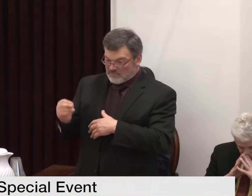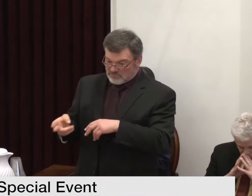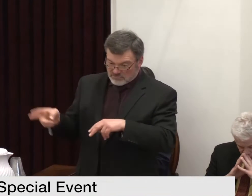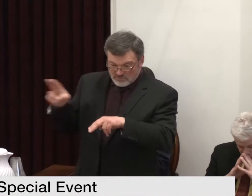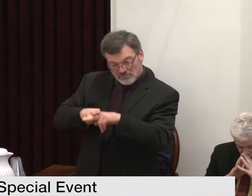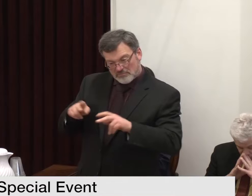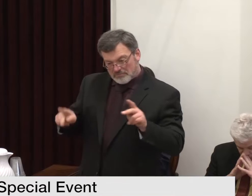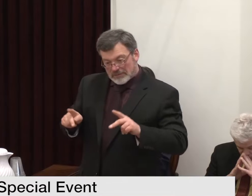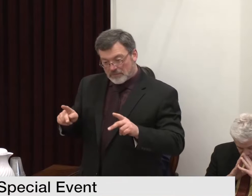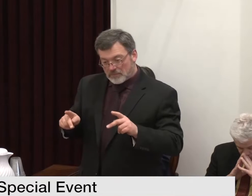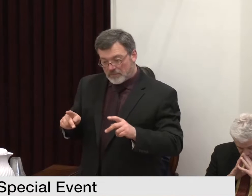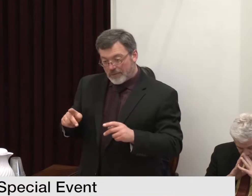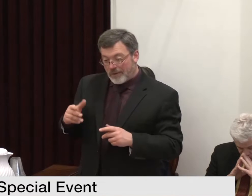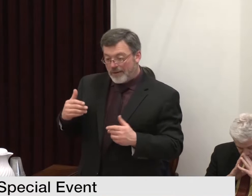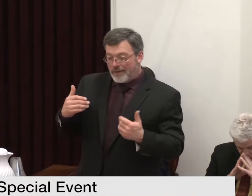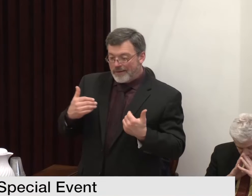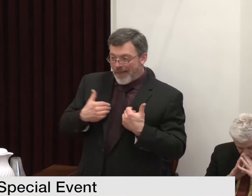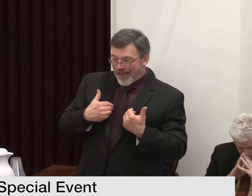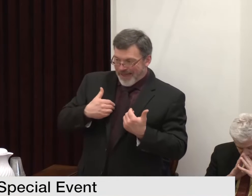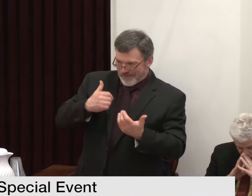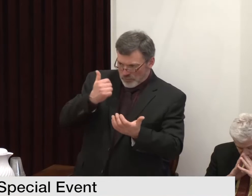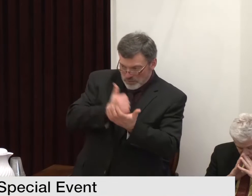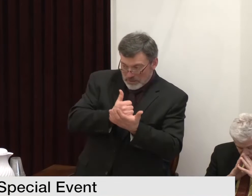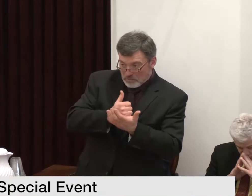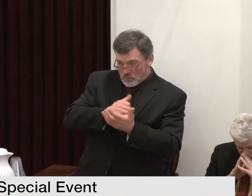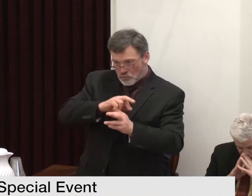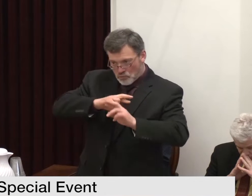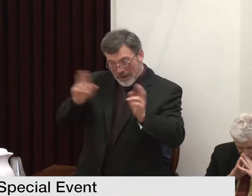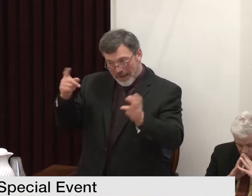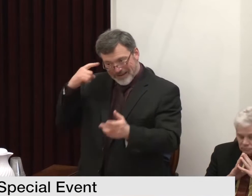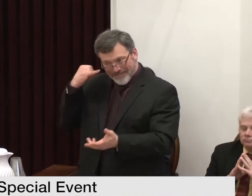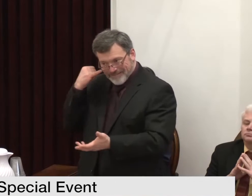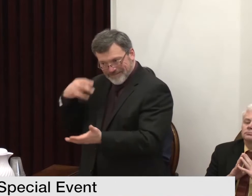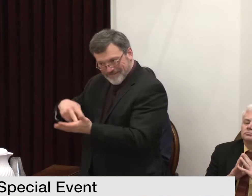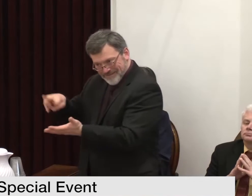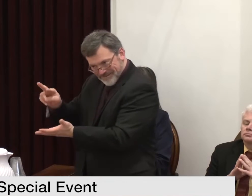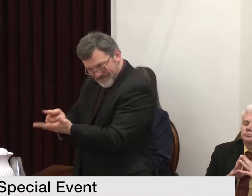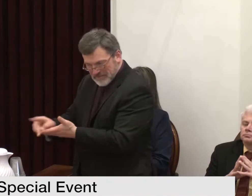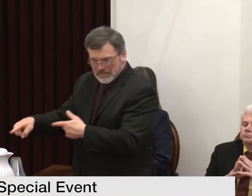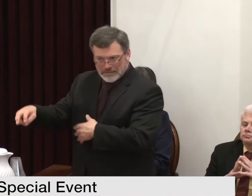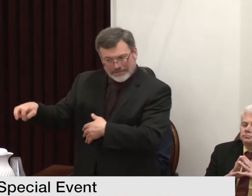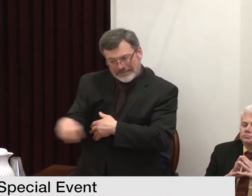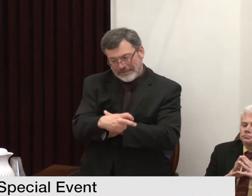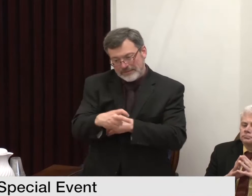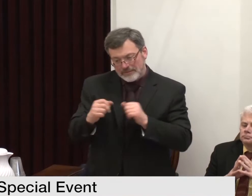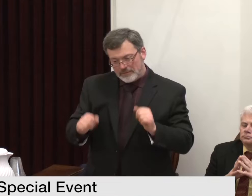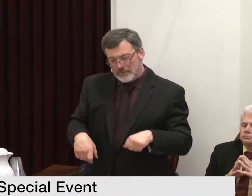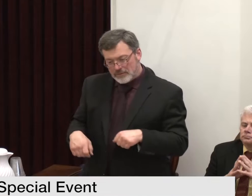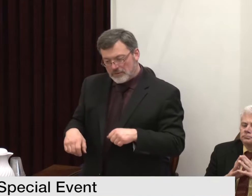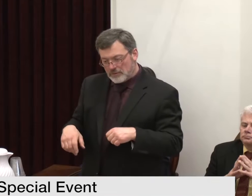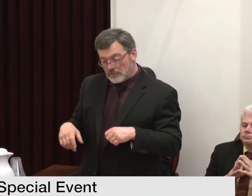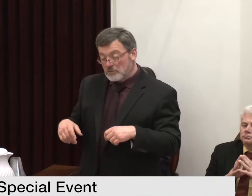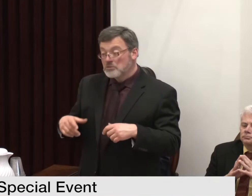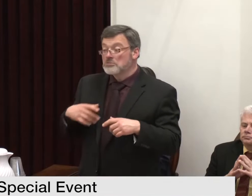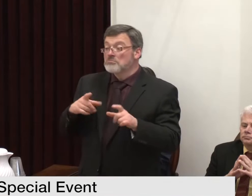relapsed. And we can help others in recovery with the housing they need.